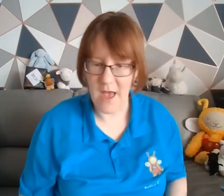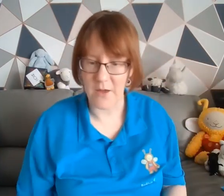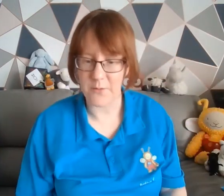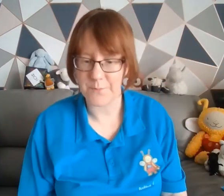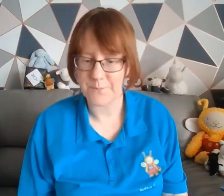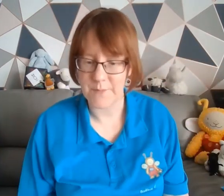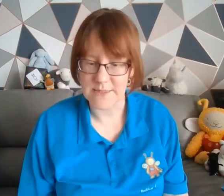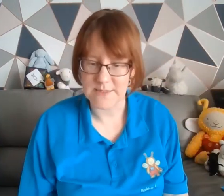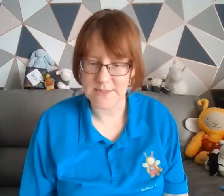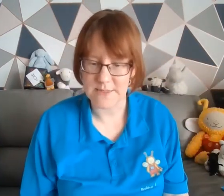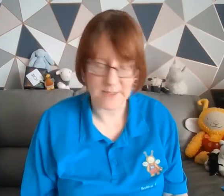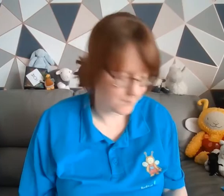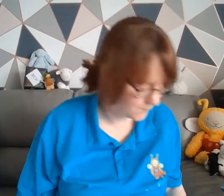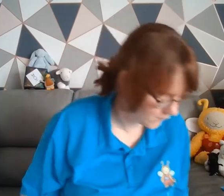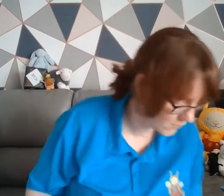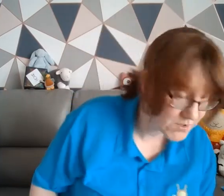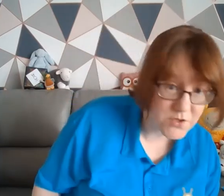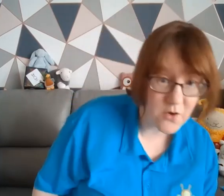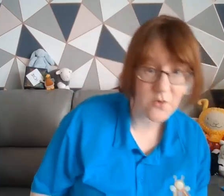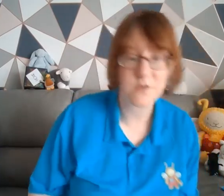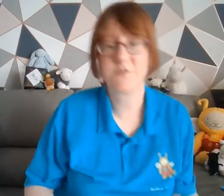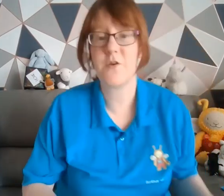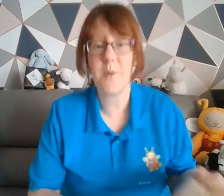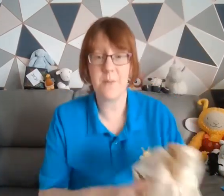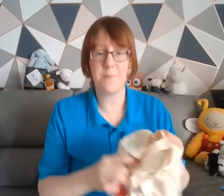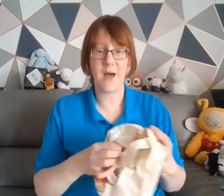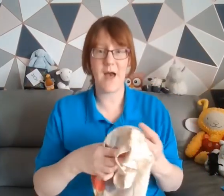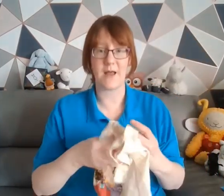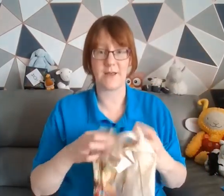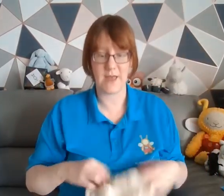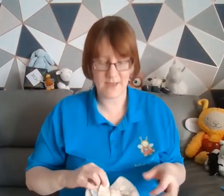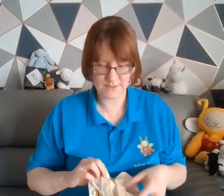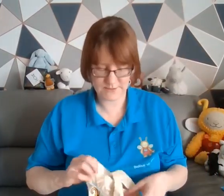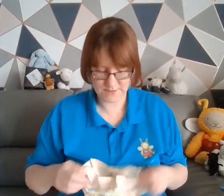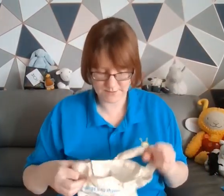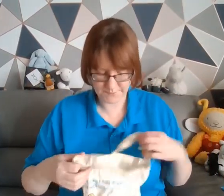Now, let's see. We've got songs from our bag next.